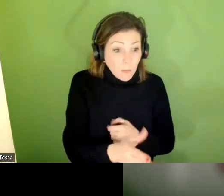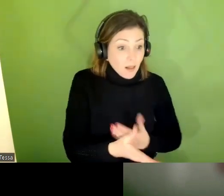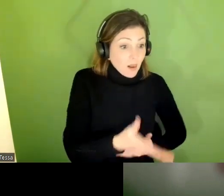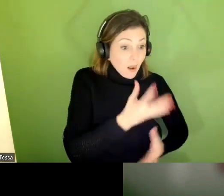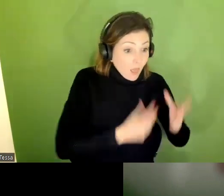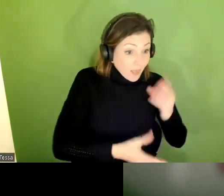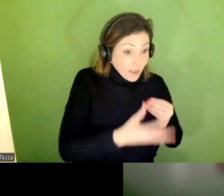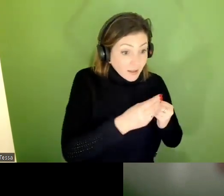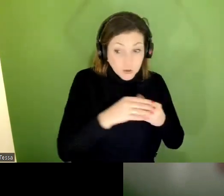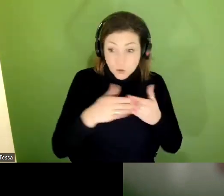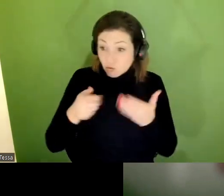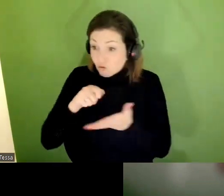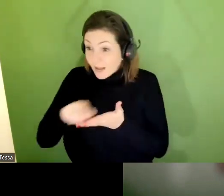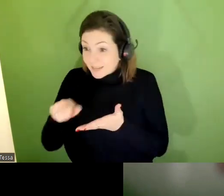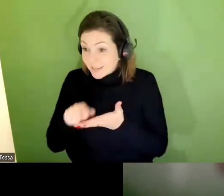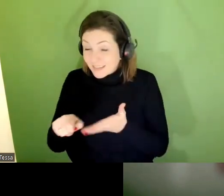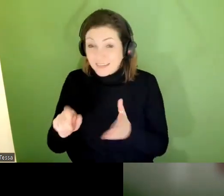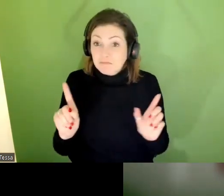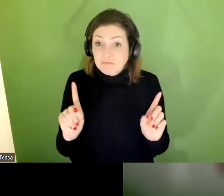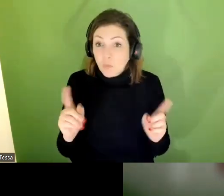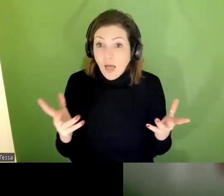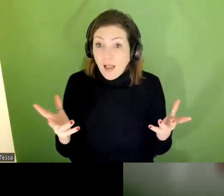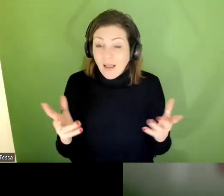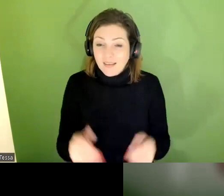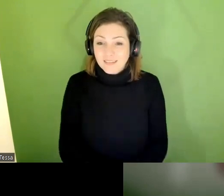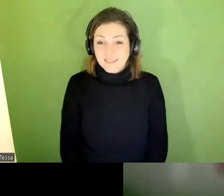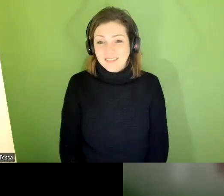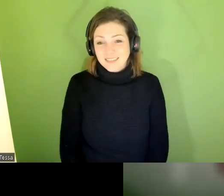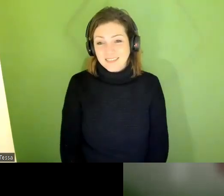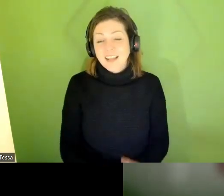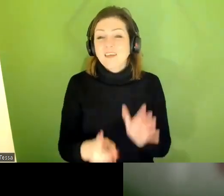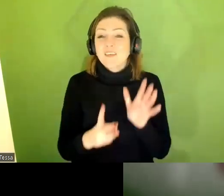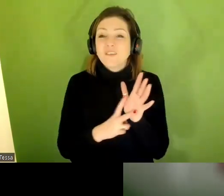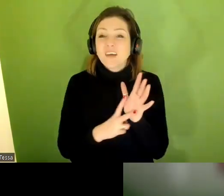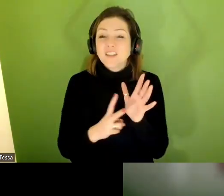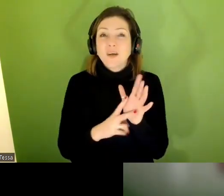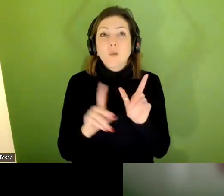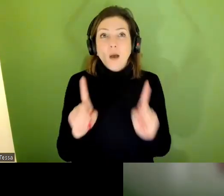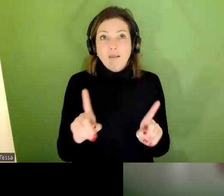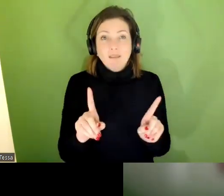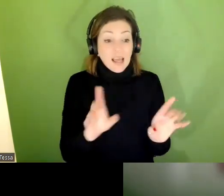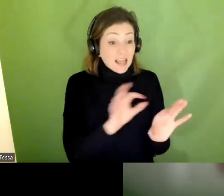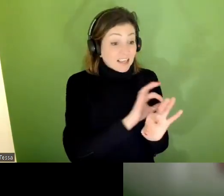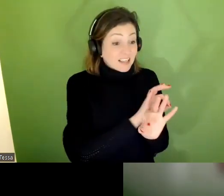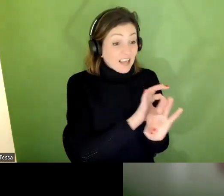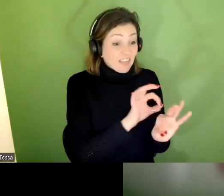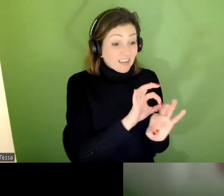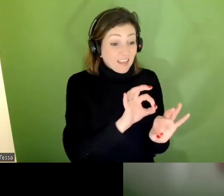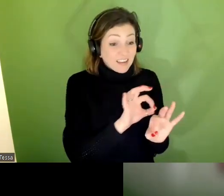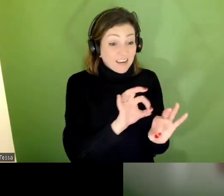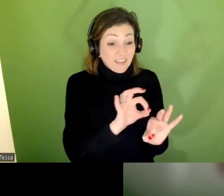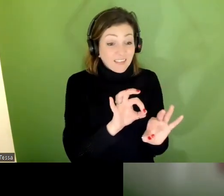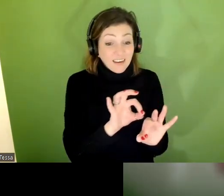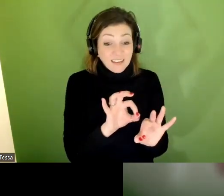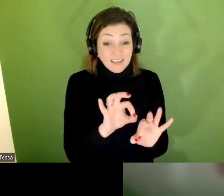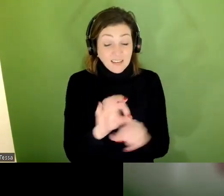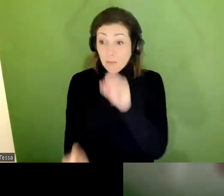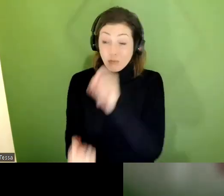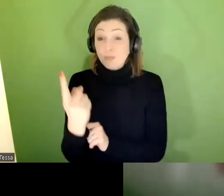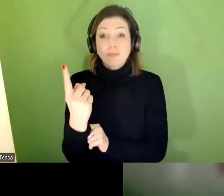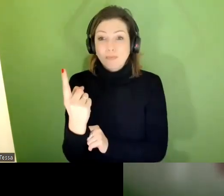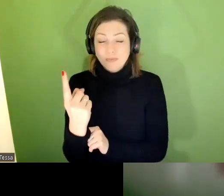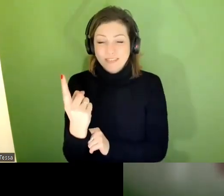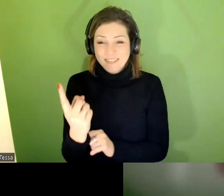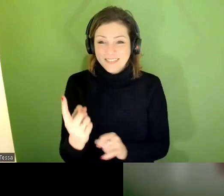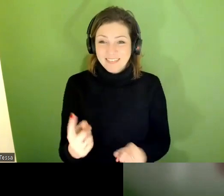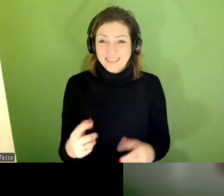happen? Nothing at all and then all at once was essentially the journey. Going to say as well, just